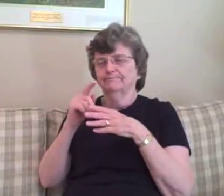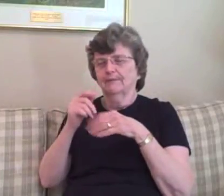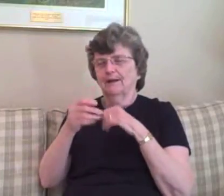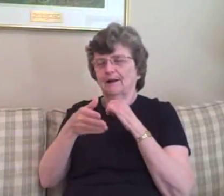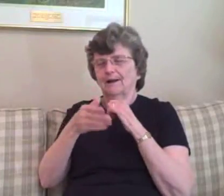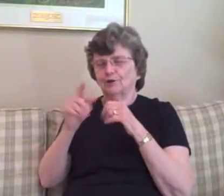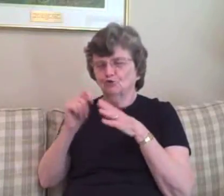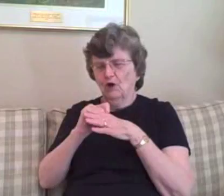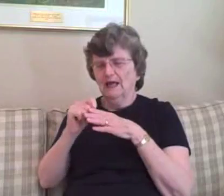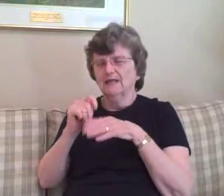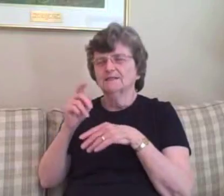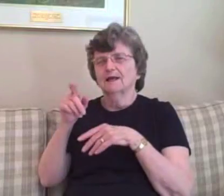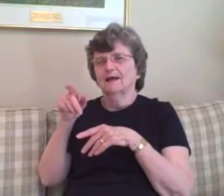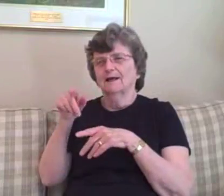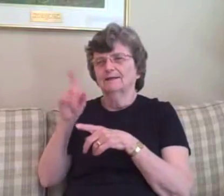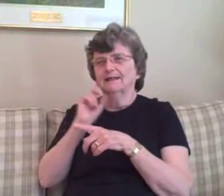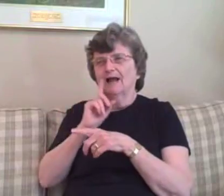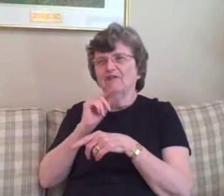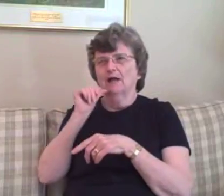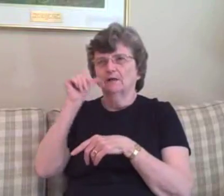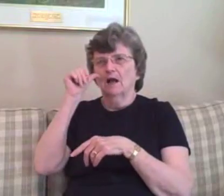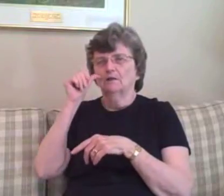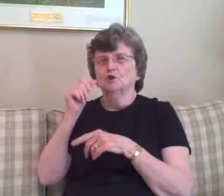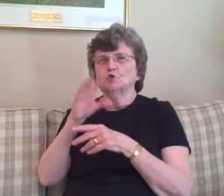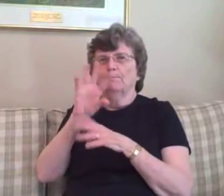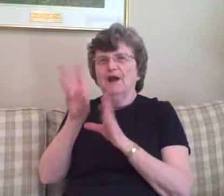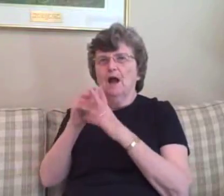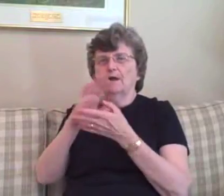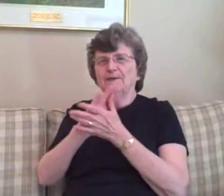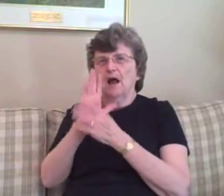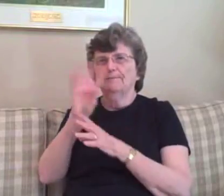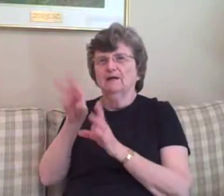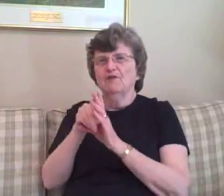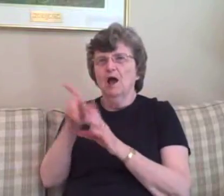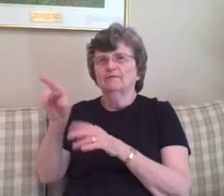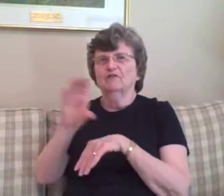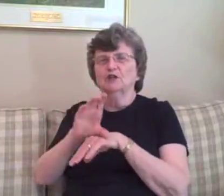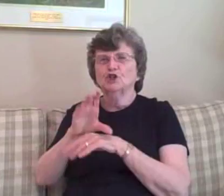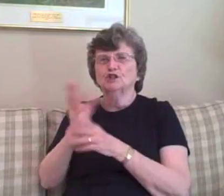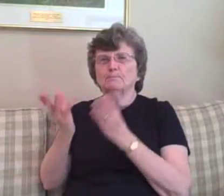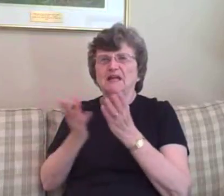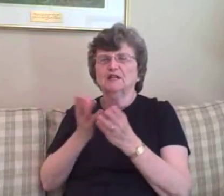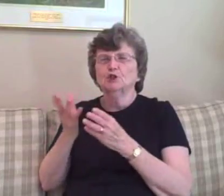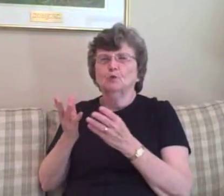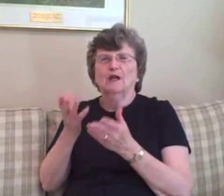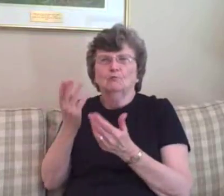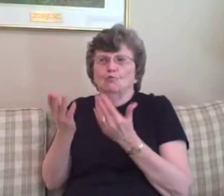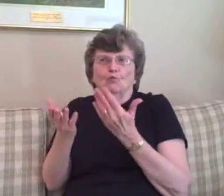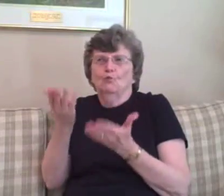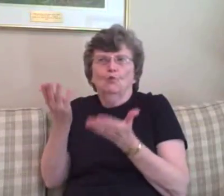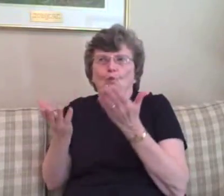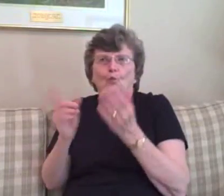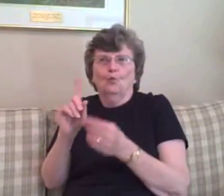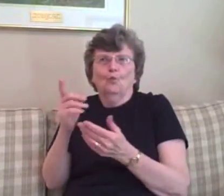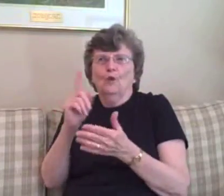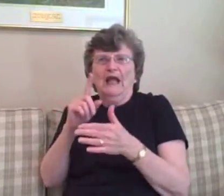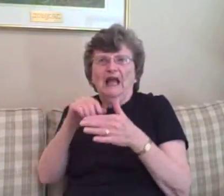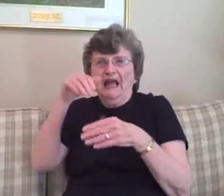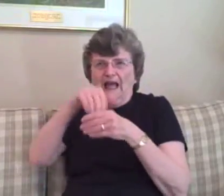training. So the MFP was set up to train deaf adults to become involved in church